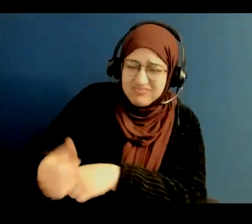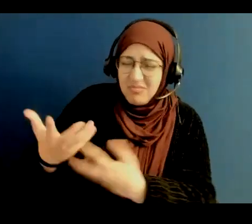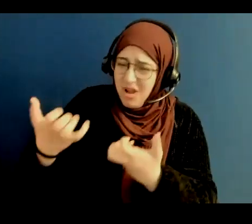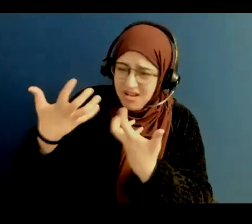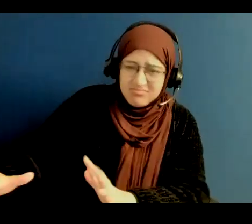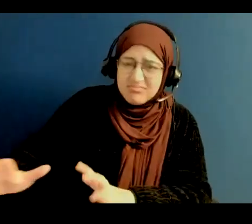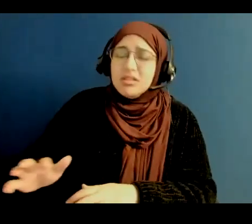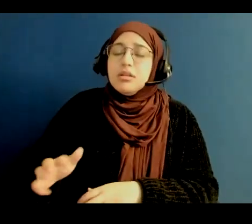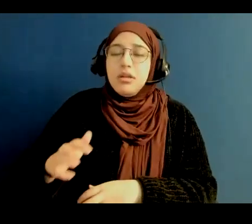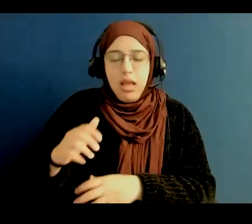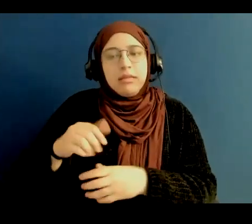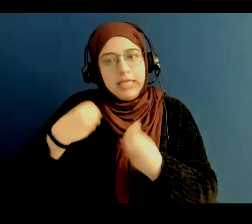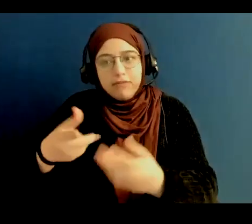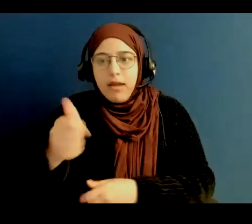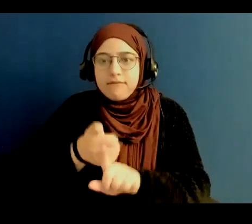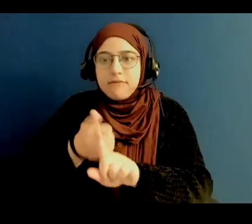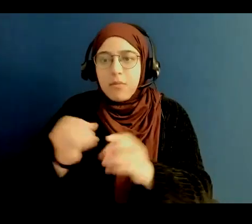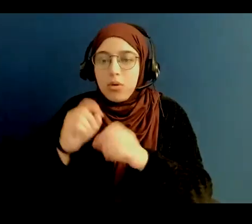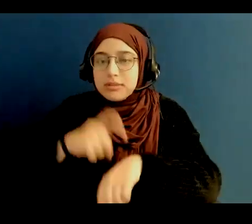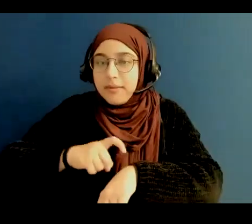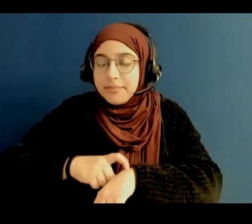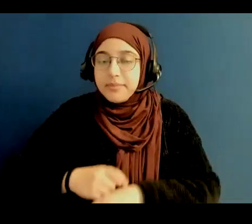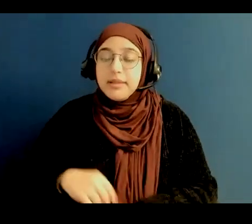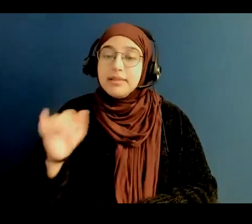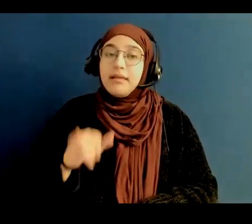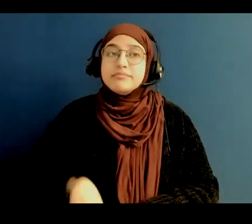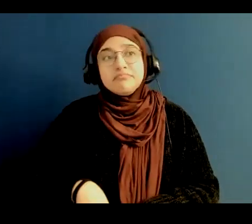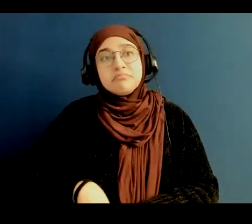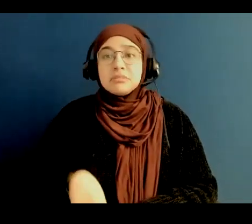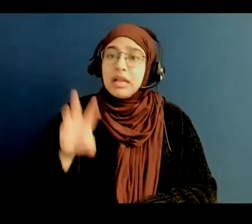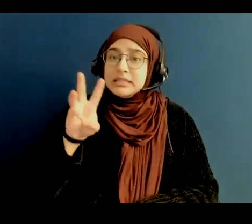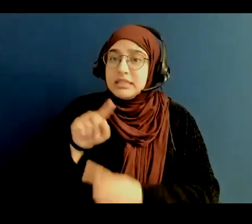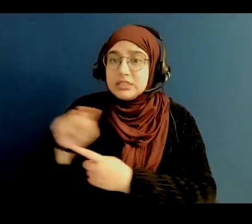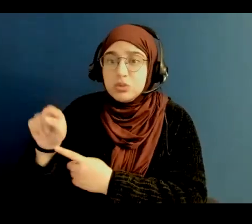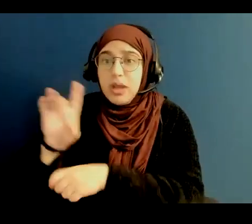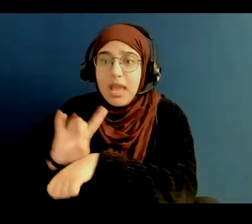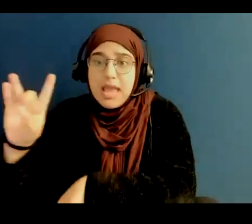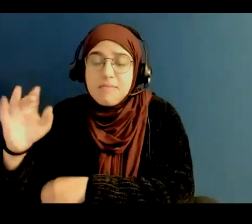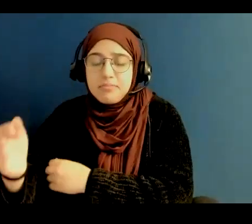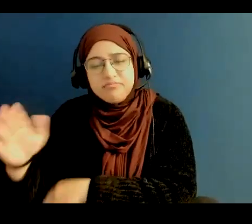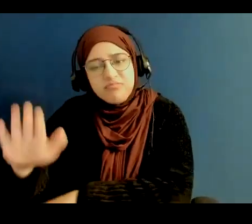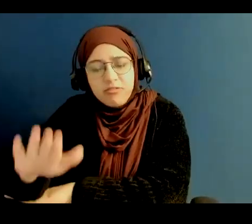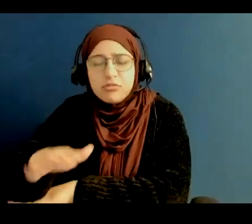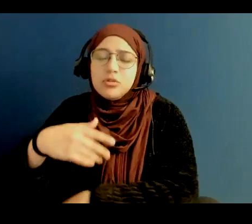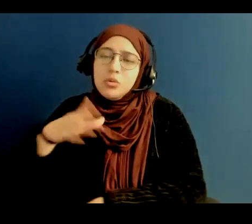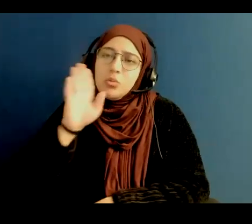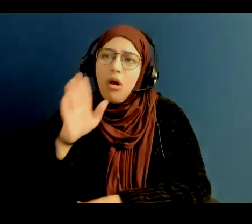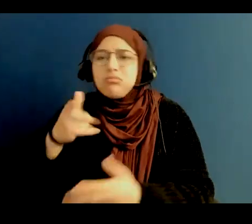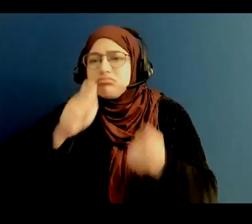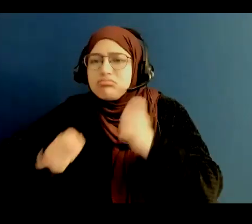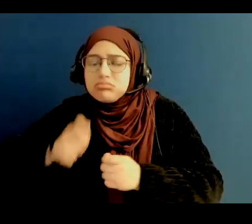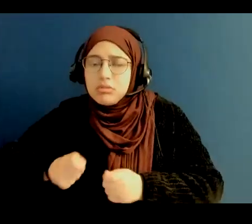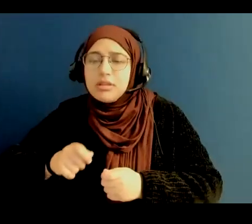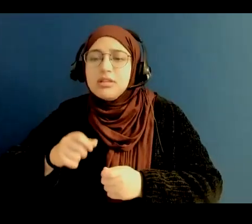going to revise, realistically, you will end up revising from 6:30 to 7:30. So you'll take half an hour before and half an hour